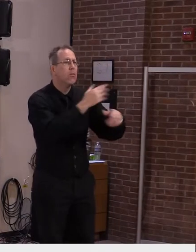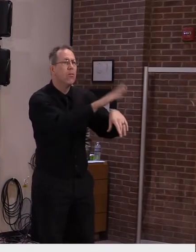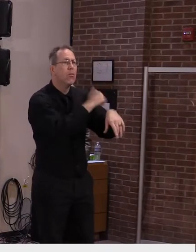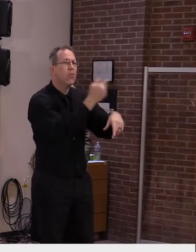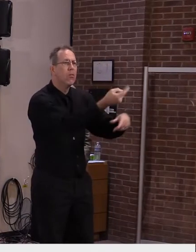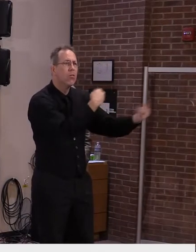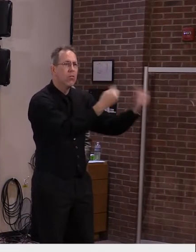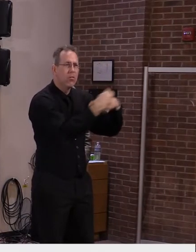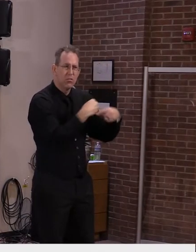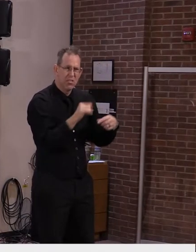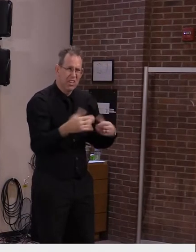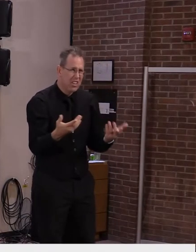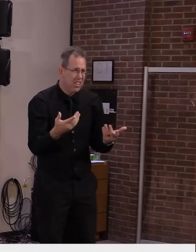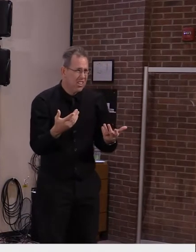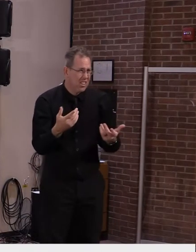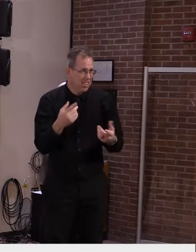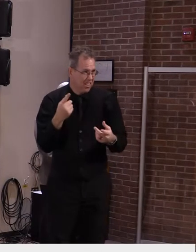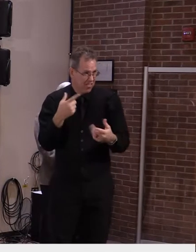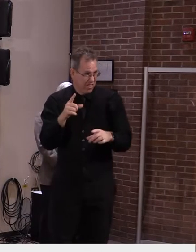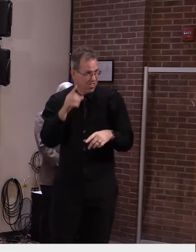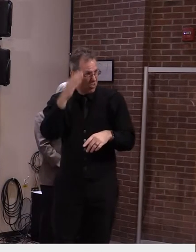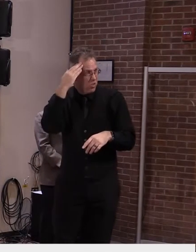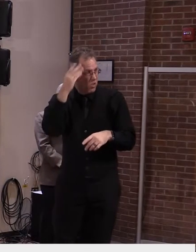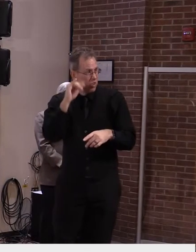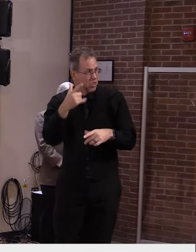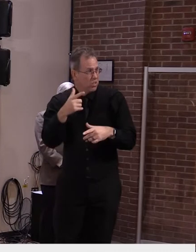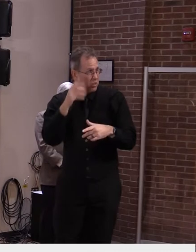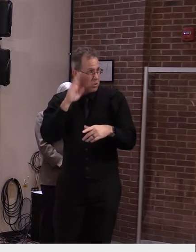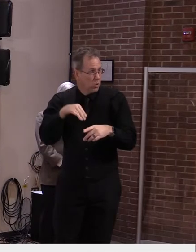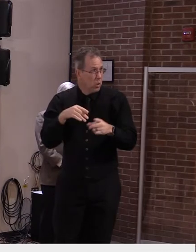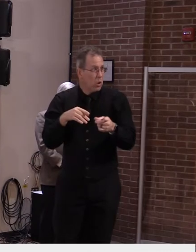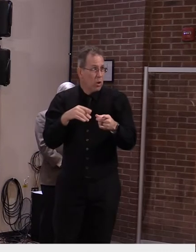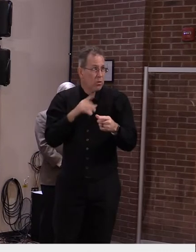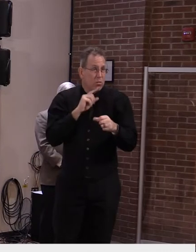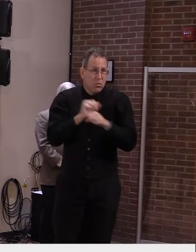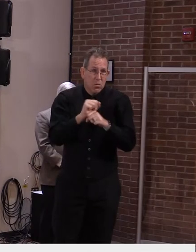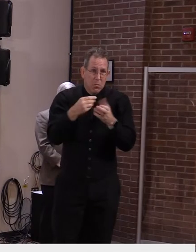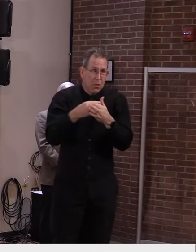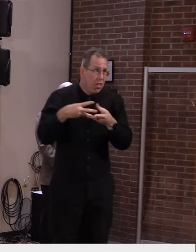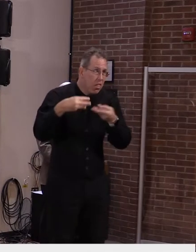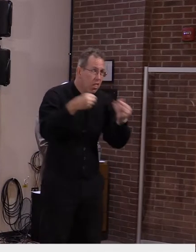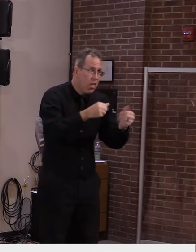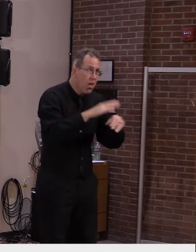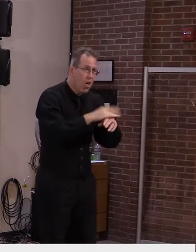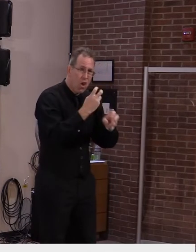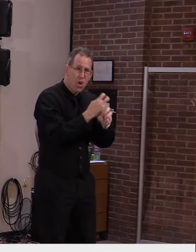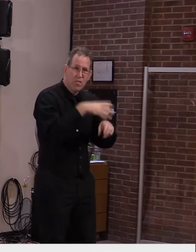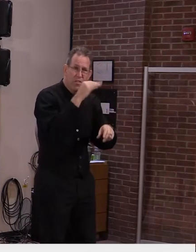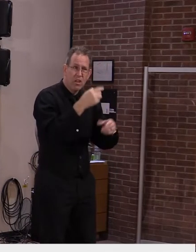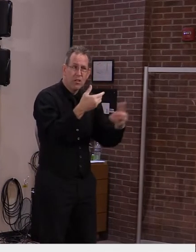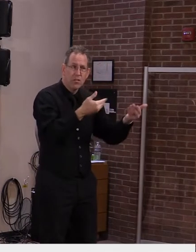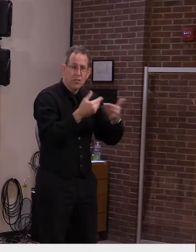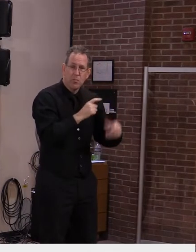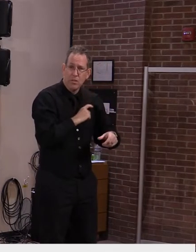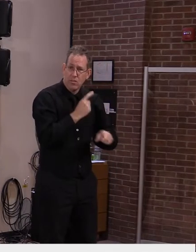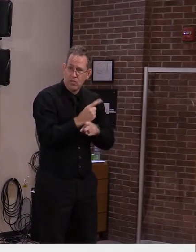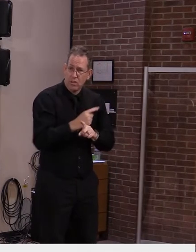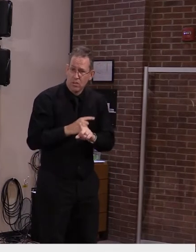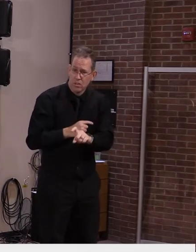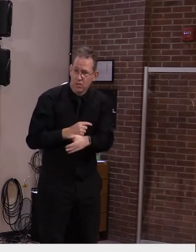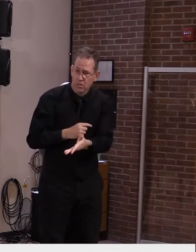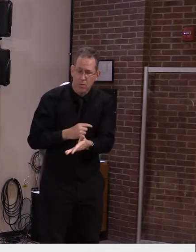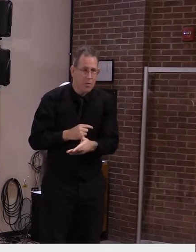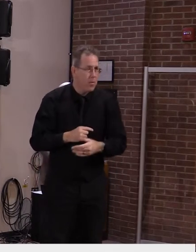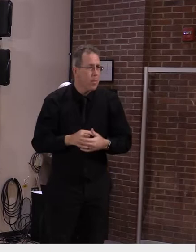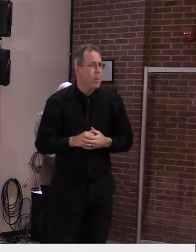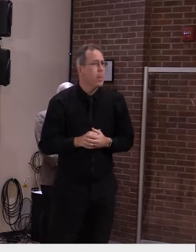event and overtime at their own barracks. Well, overtime for coverage